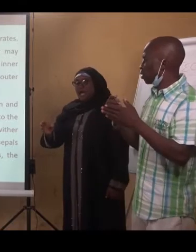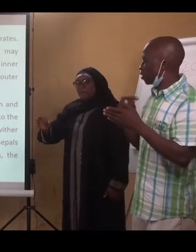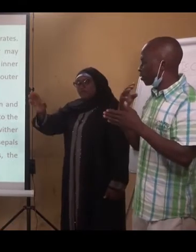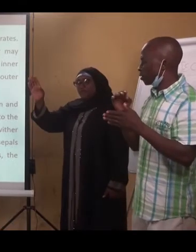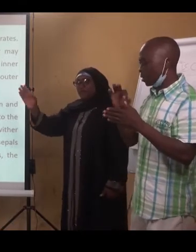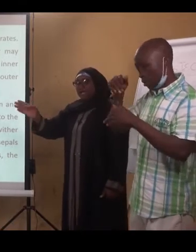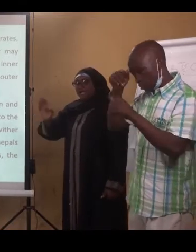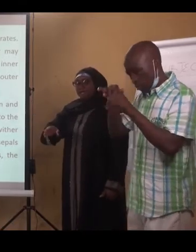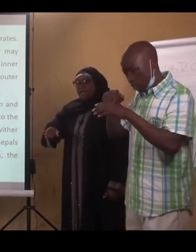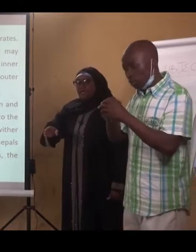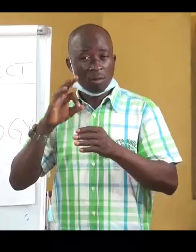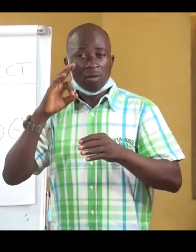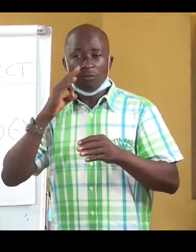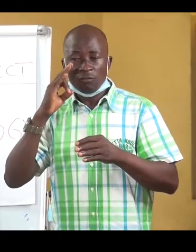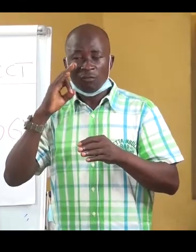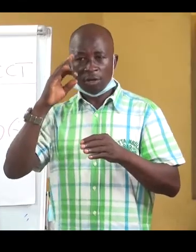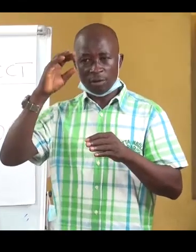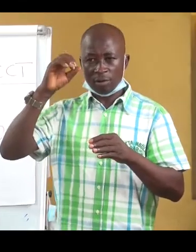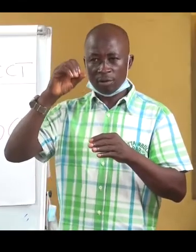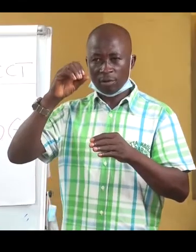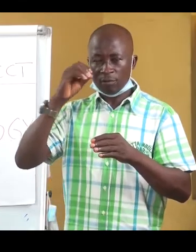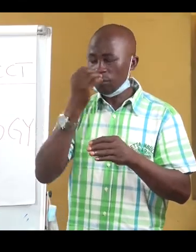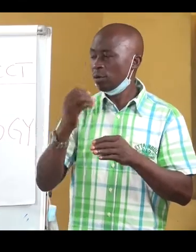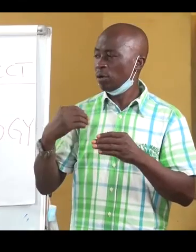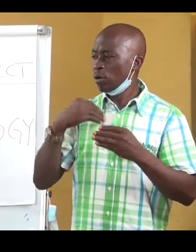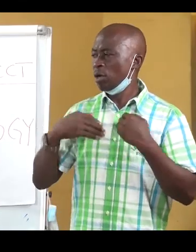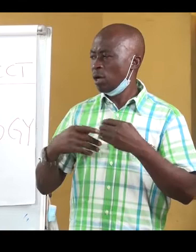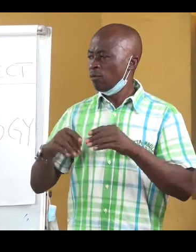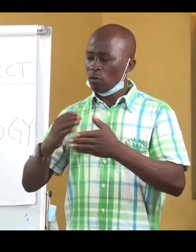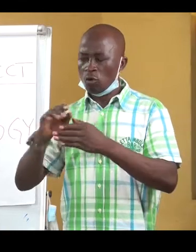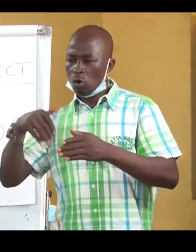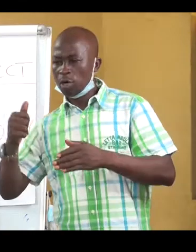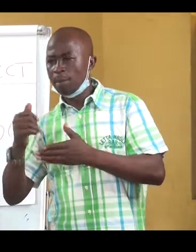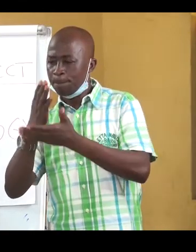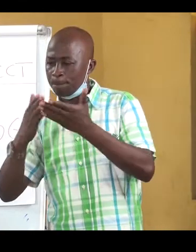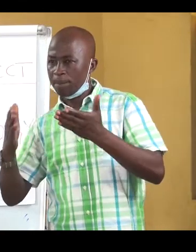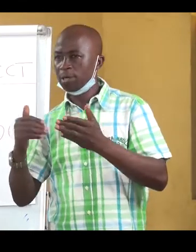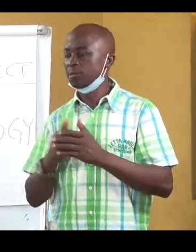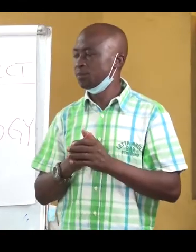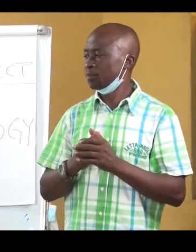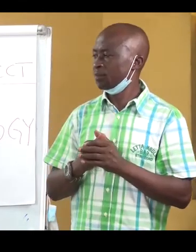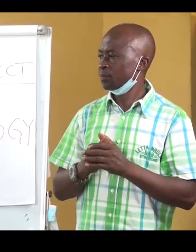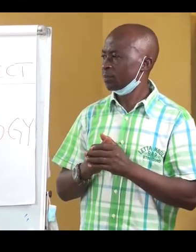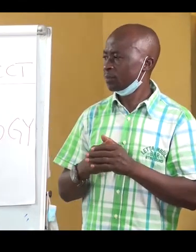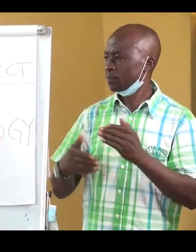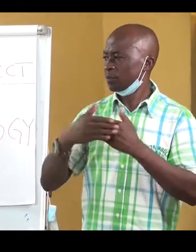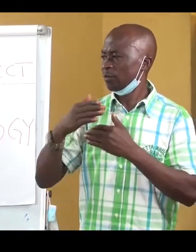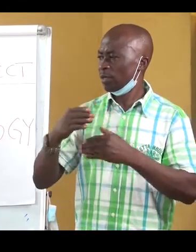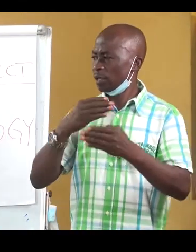apart from the male and the female, we have other floral part, the calyx and the corolla. So after fertilization, formation of seeds, formation